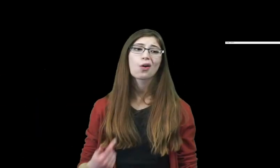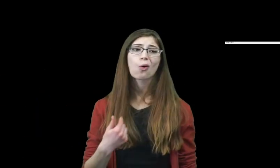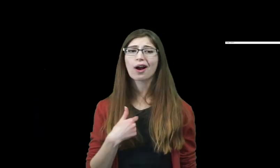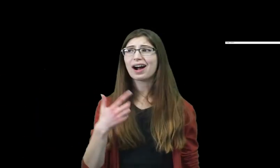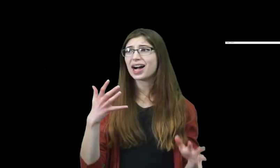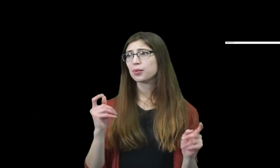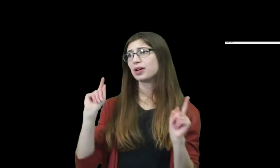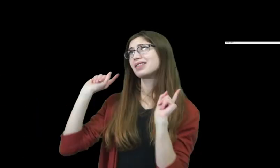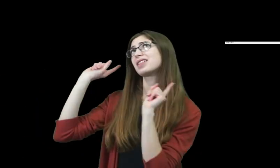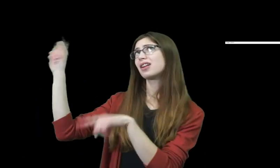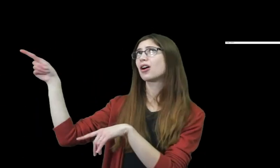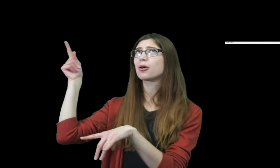Or I want to go